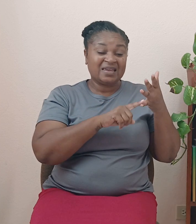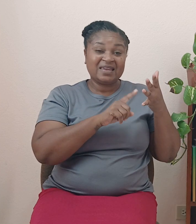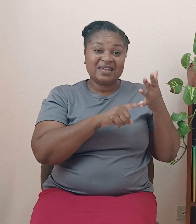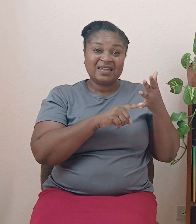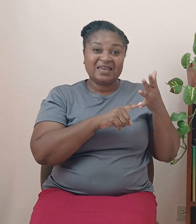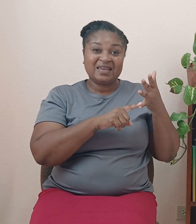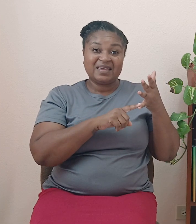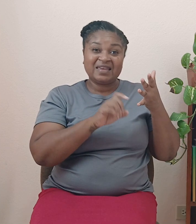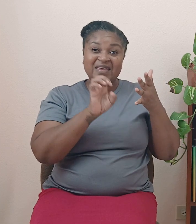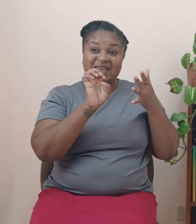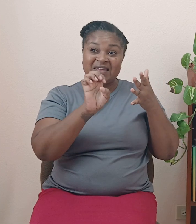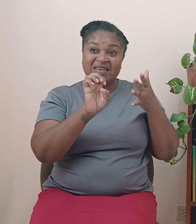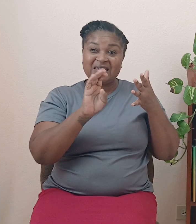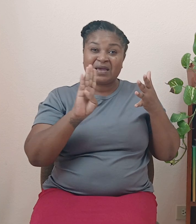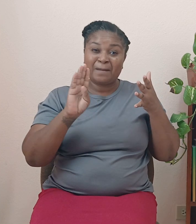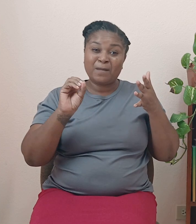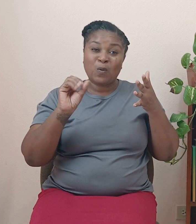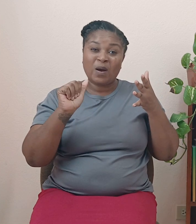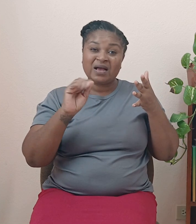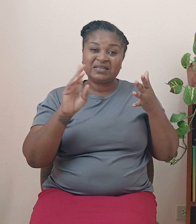E. Boaz.